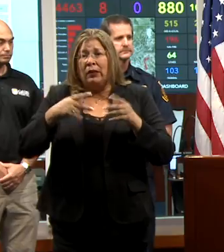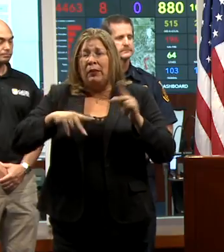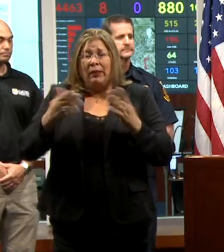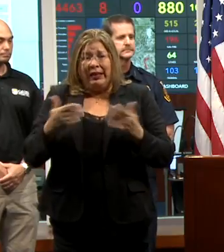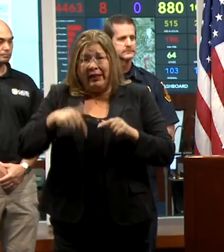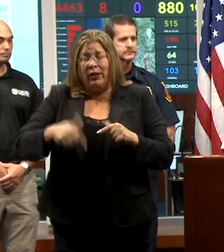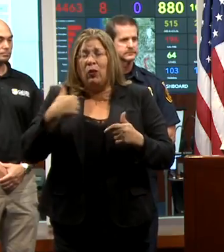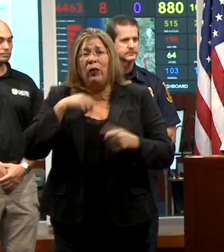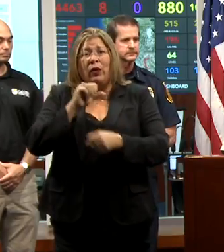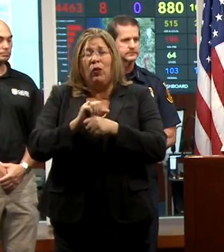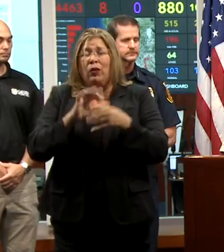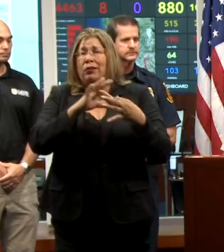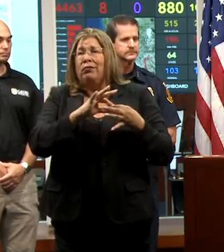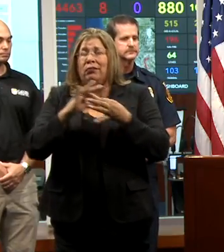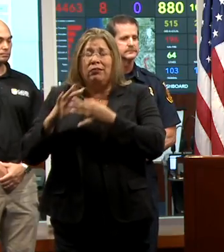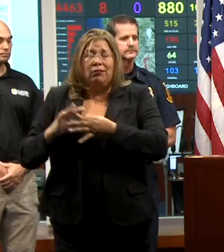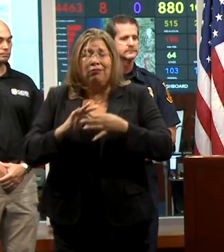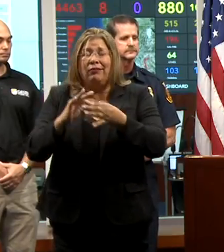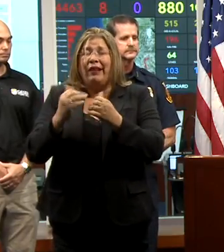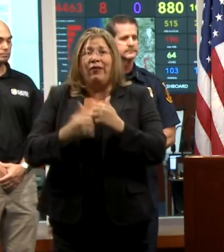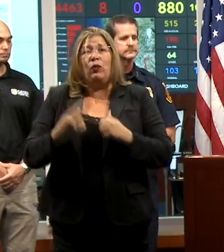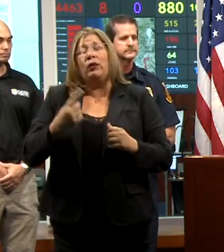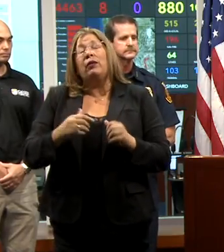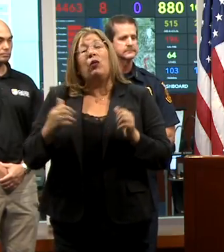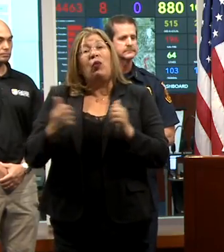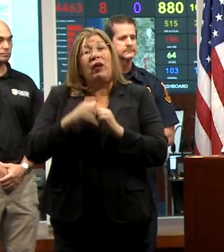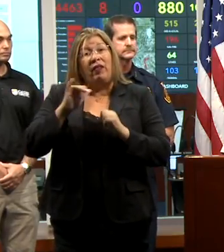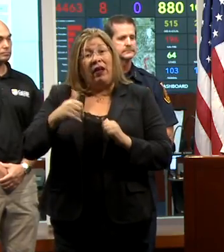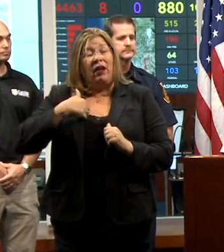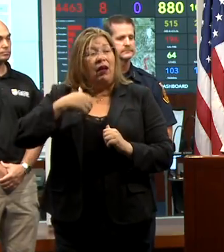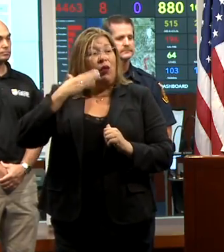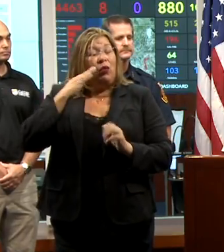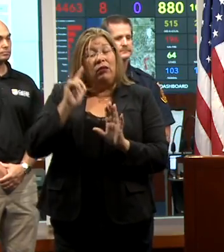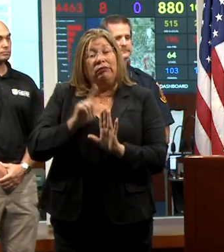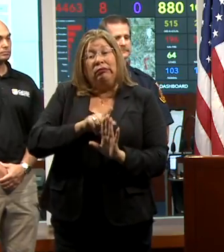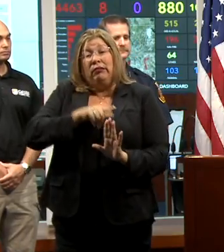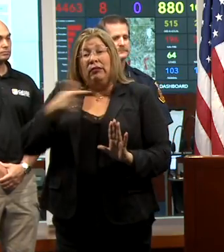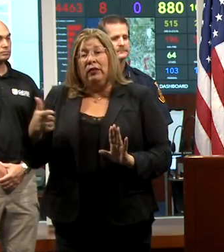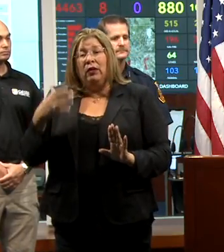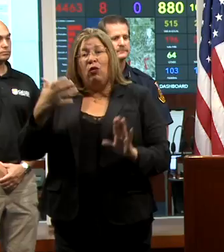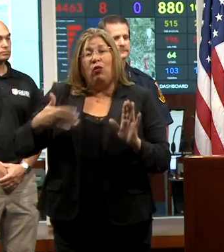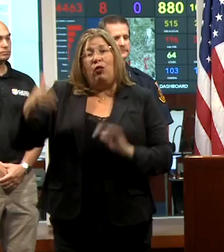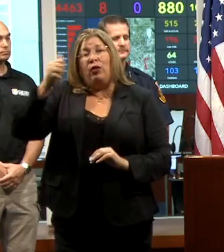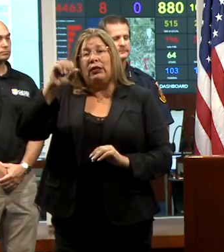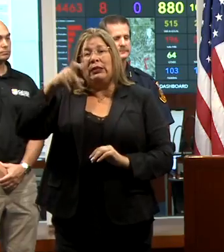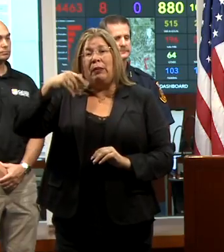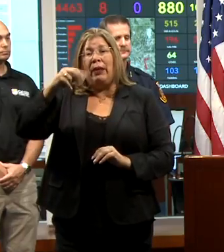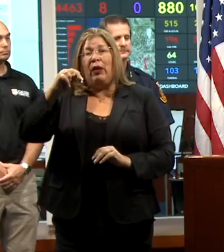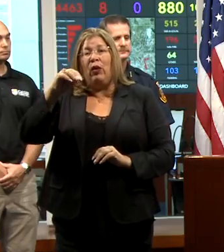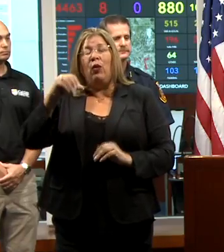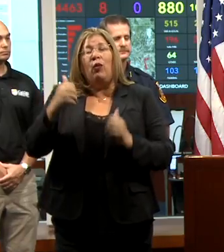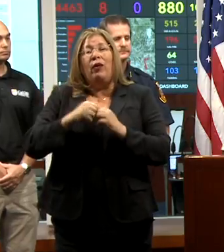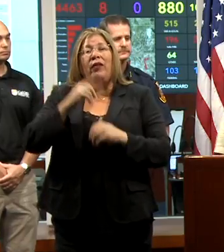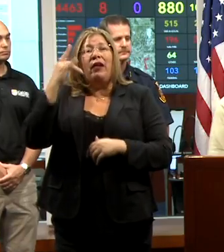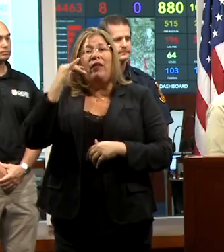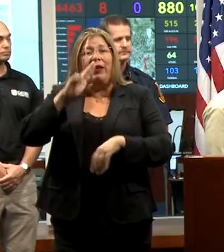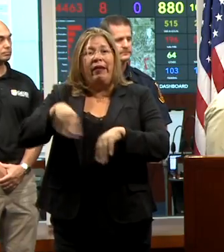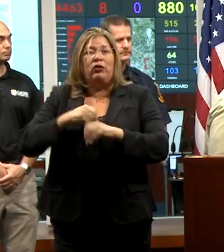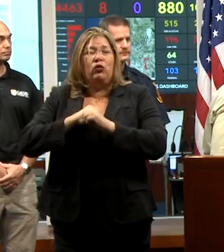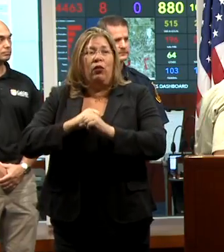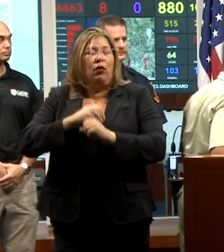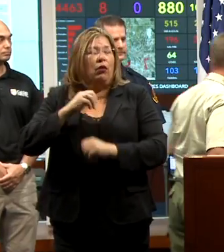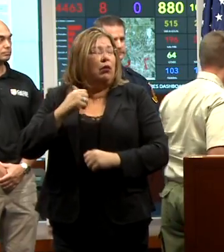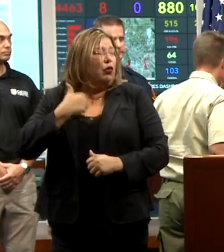state partners across the board. But with that, I'll be followed by Colonel Robert Spano of the California National Guard. Thank